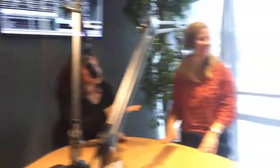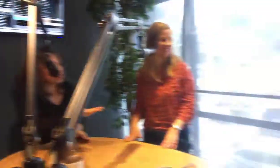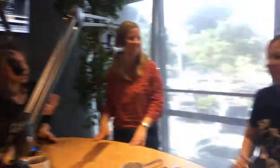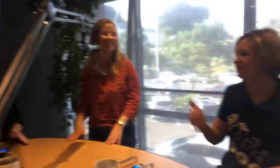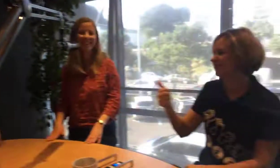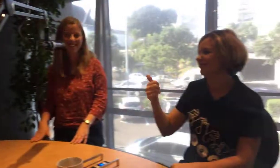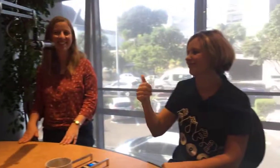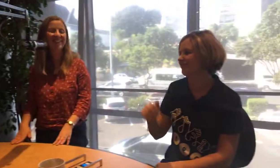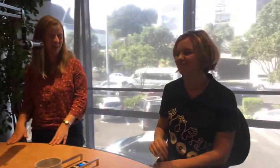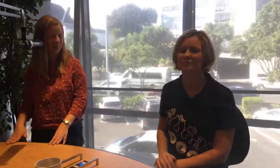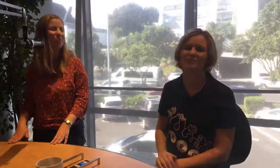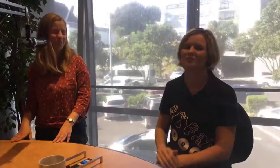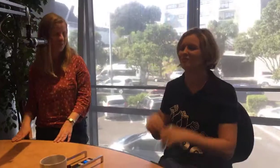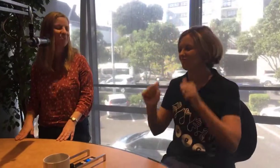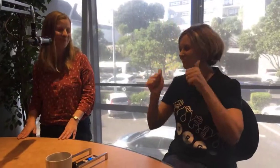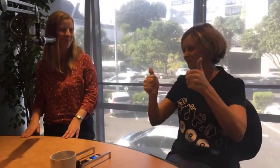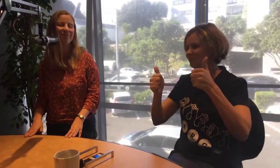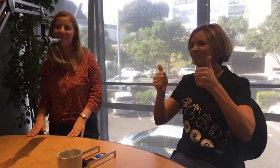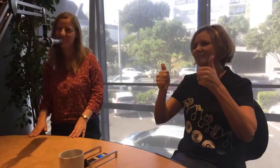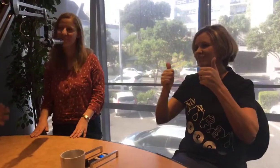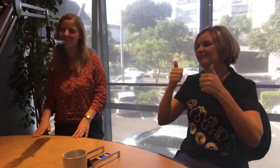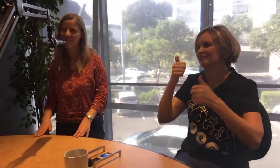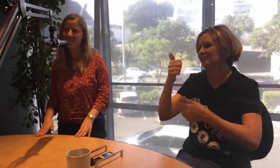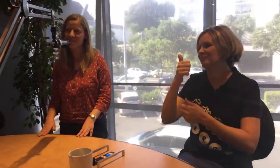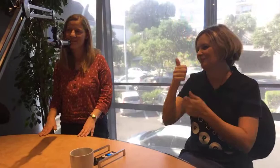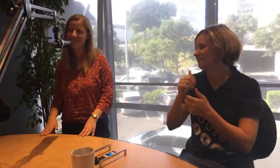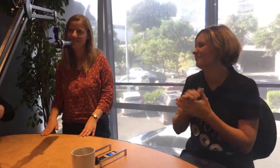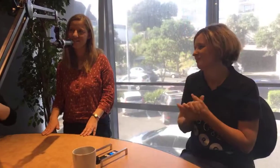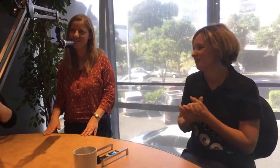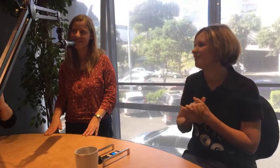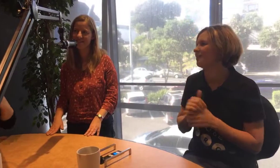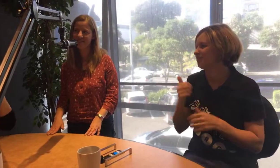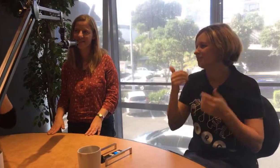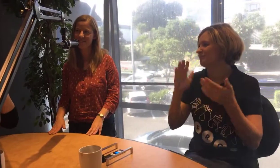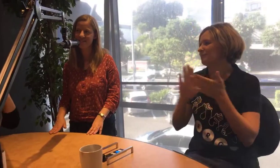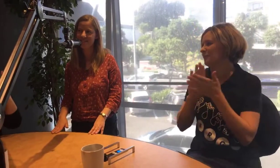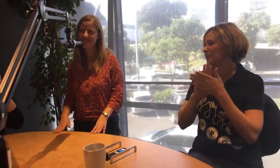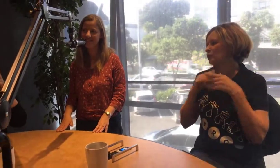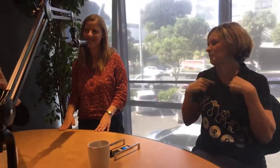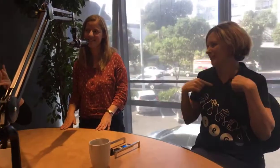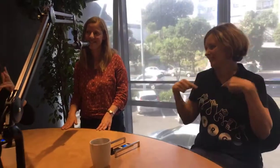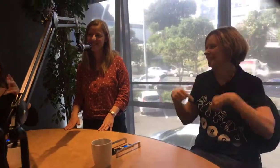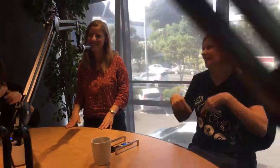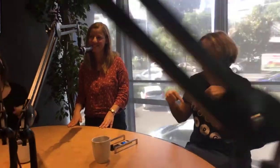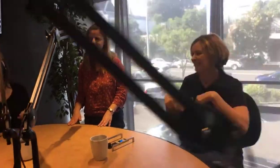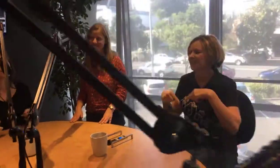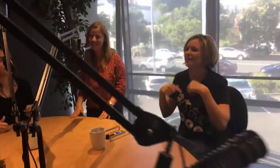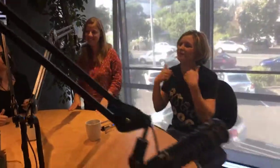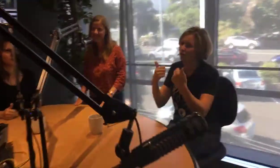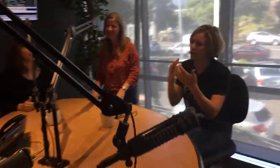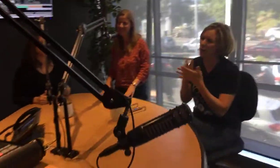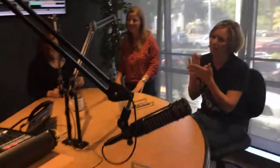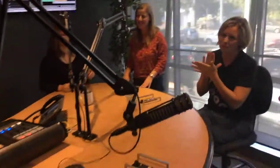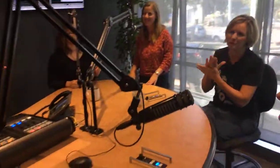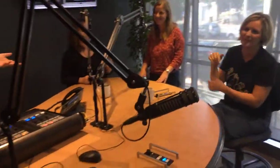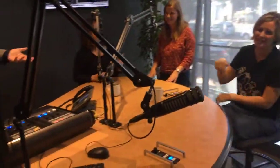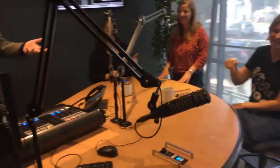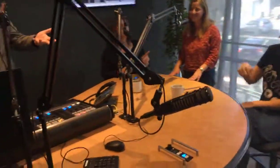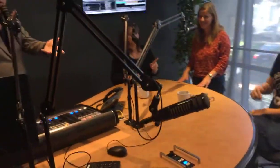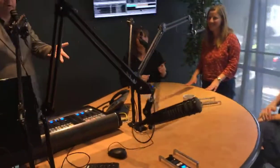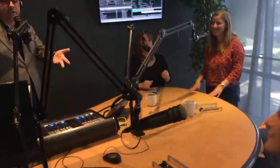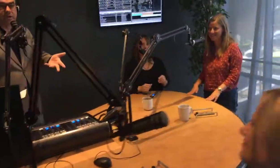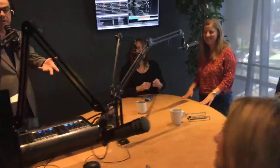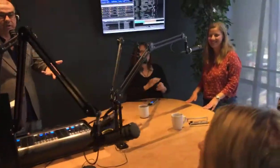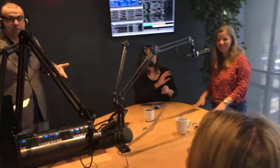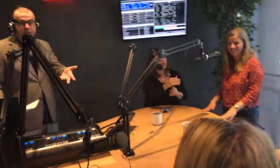really appreciate your patience and Yeah. would encourage people who are listening to the program to take some further steps. Now, we're We're talking really happy to be beforehand